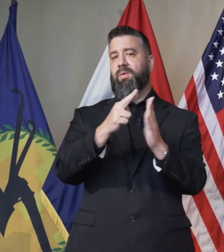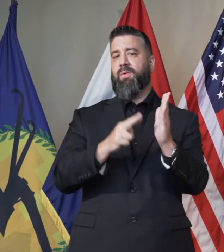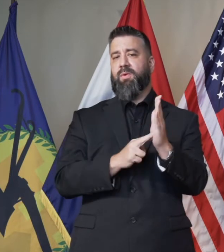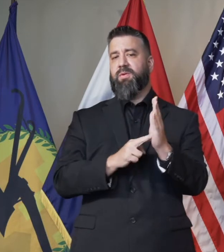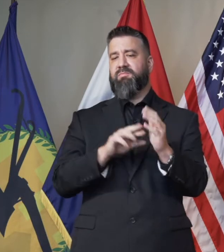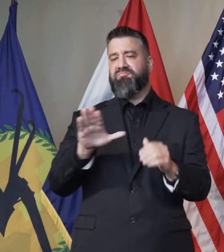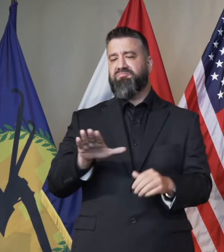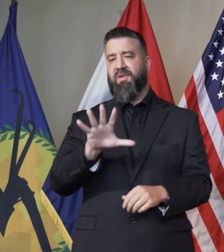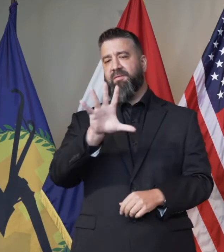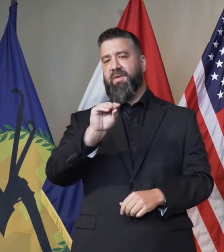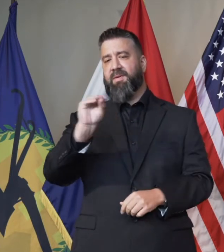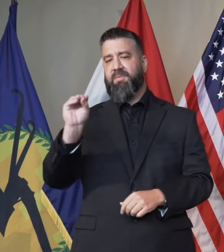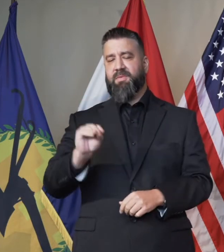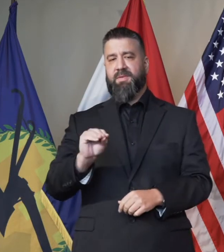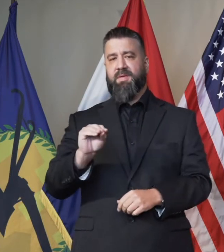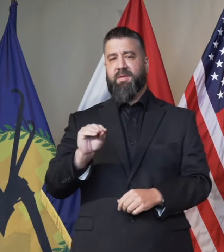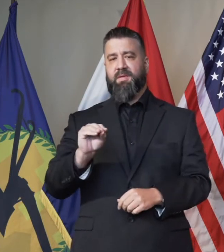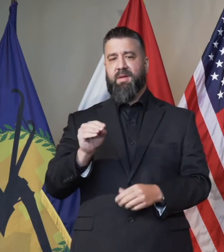be